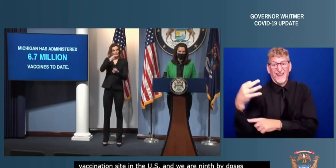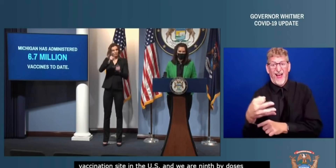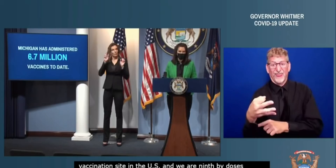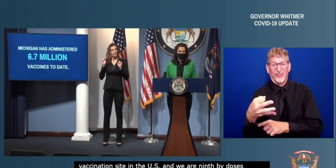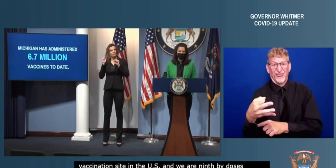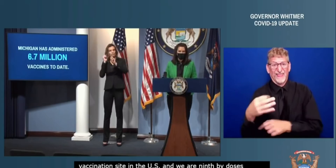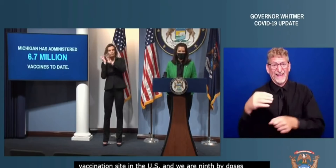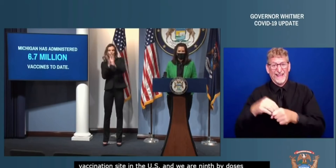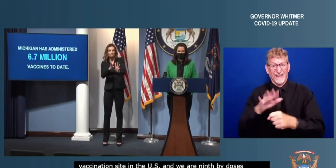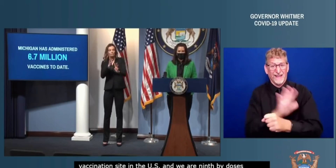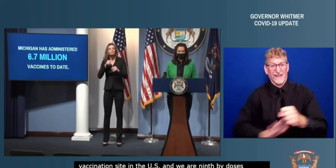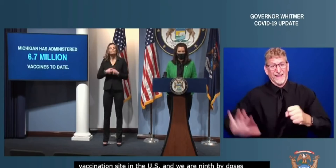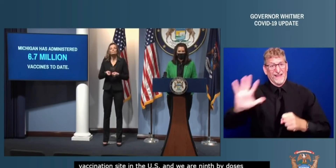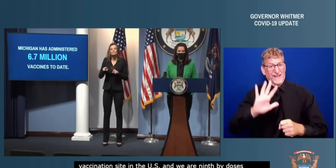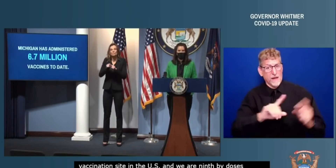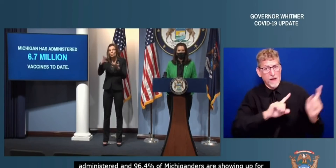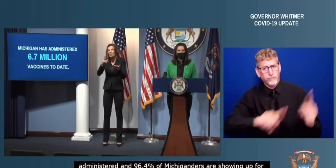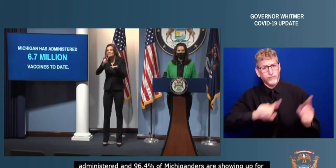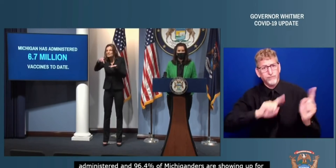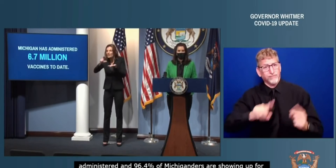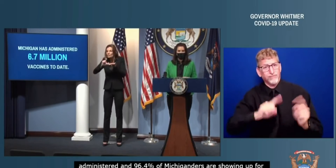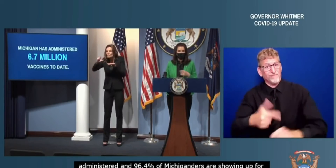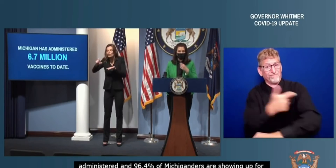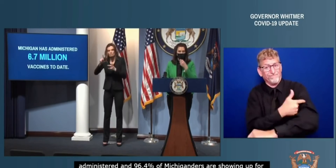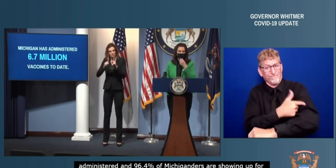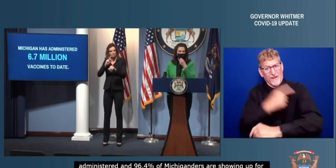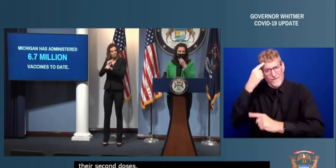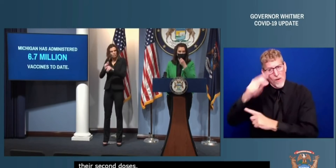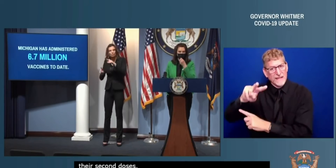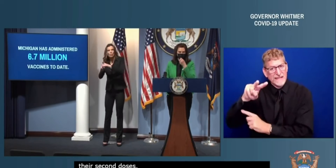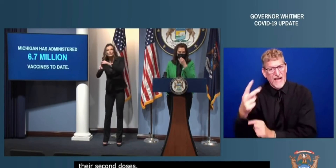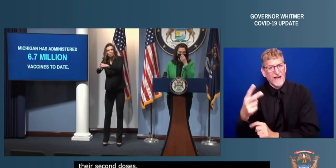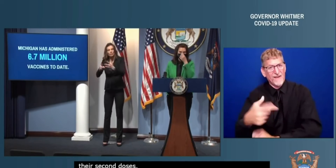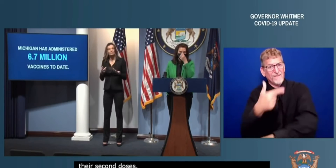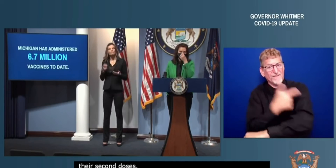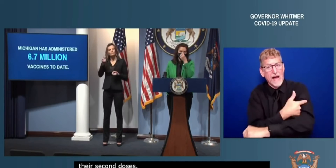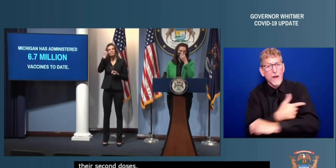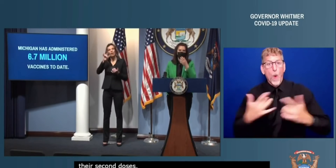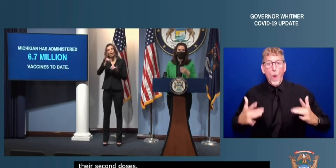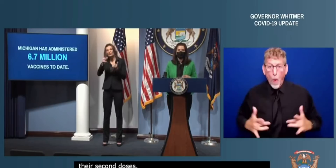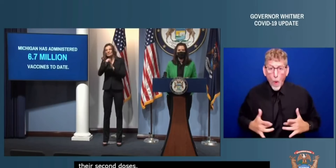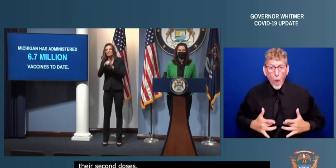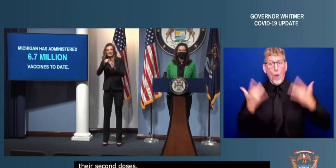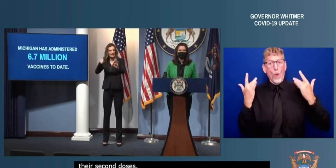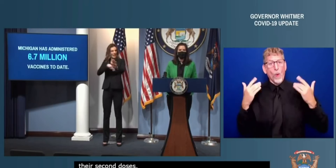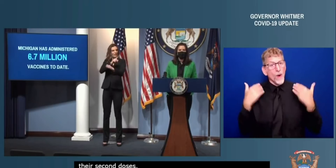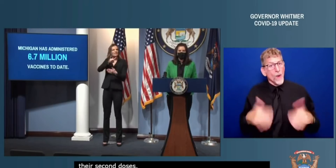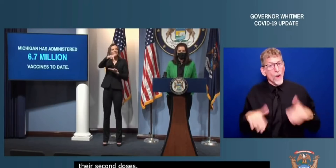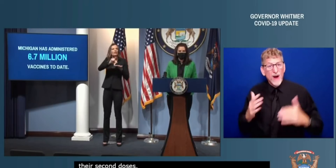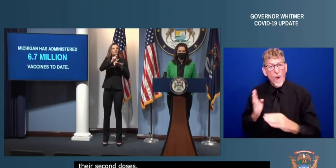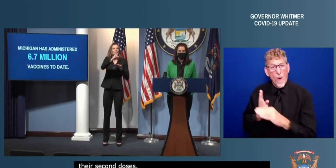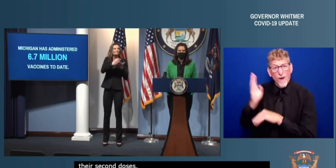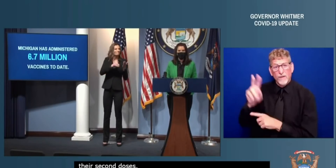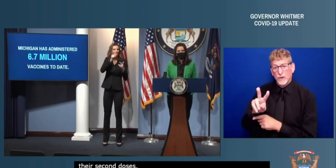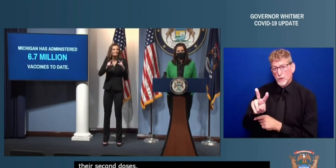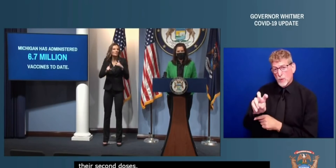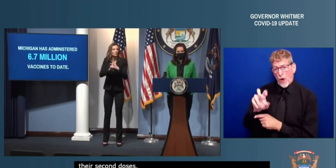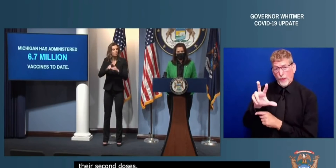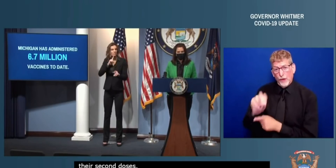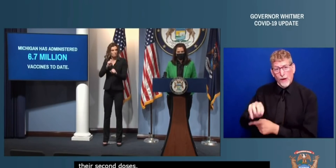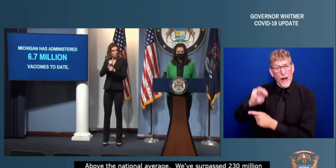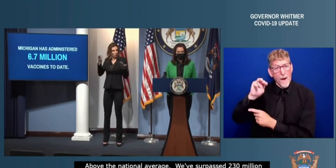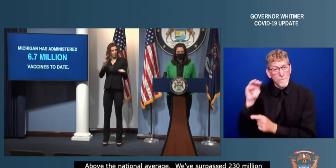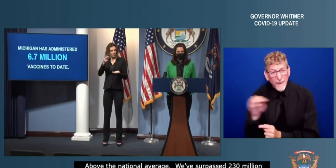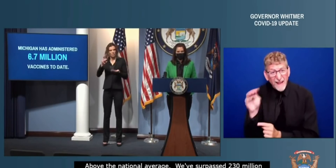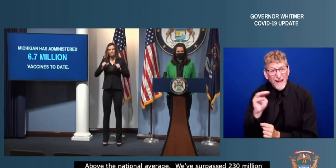national average. We've surpassed 230 million doses nationwide, meeting President Biden's ambitious goal for this